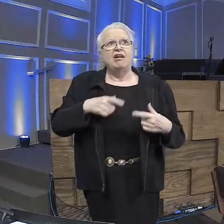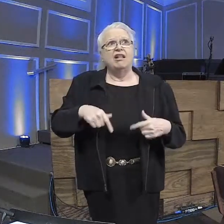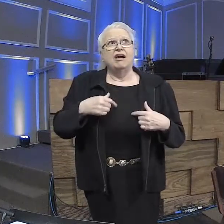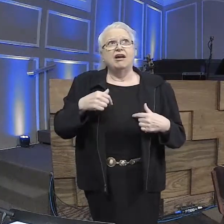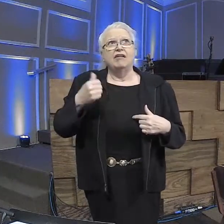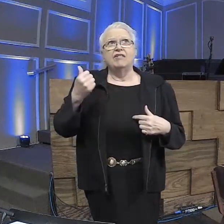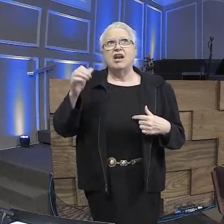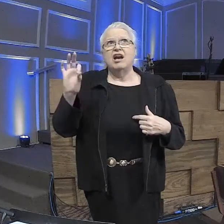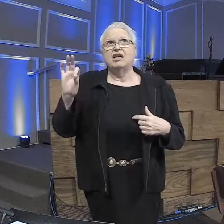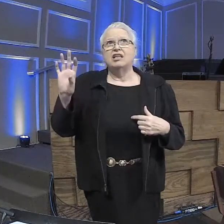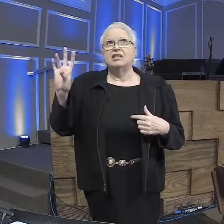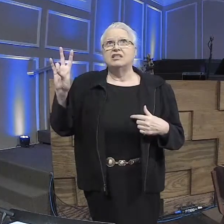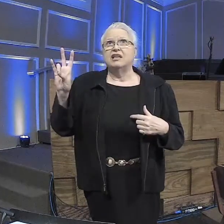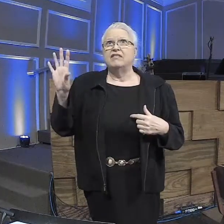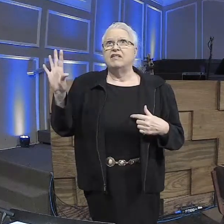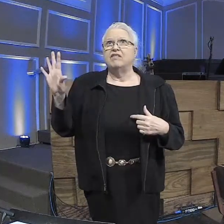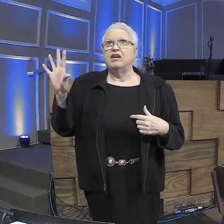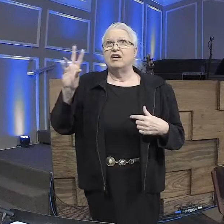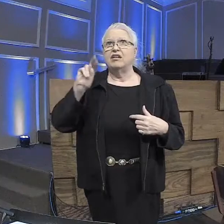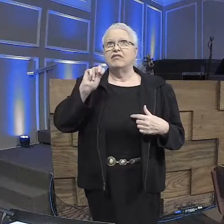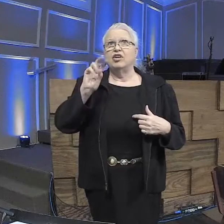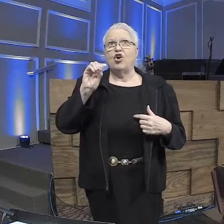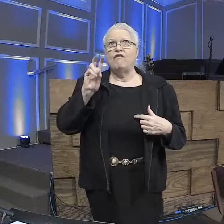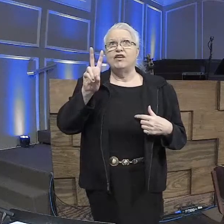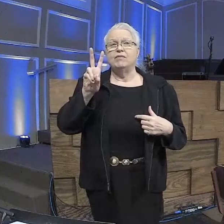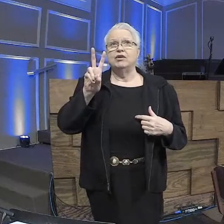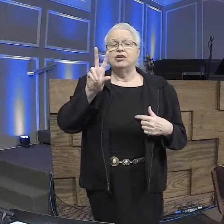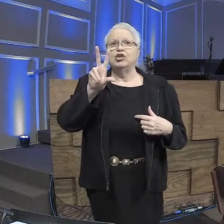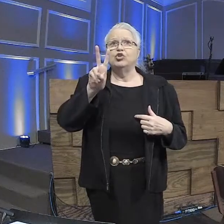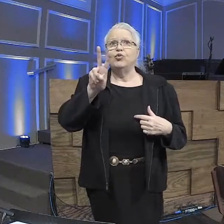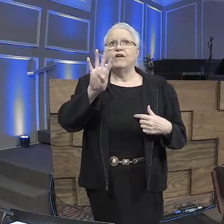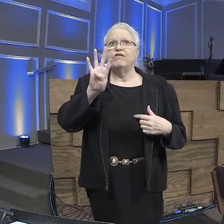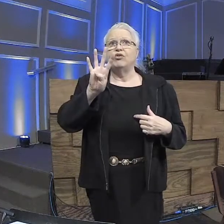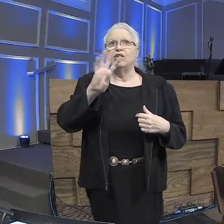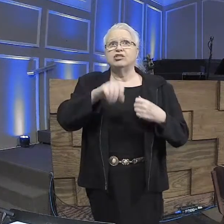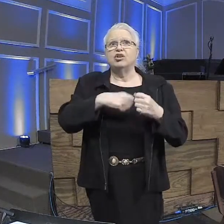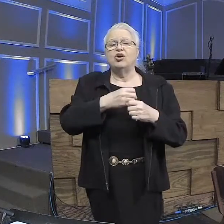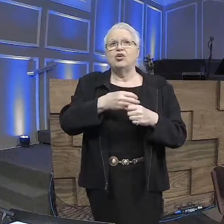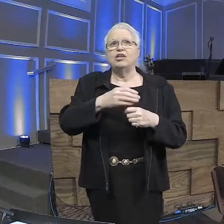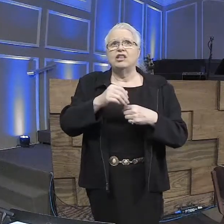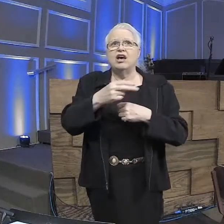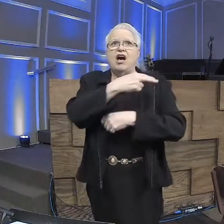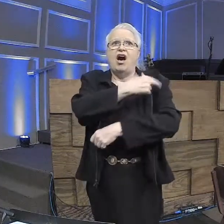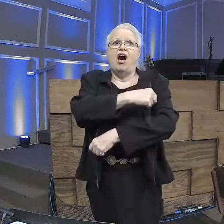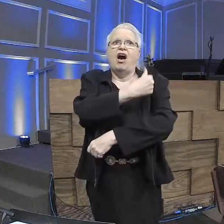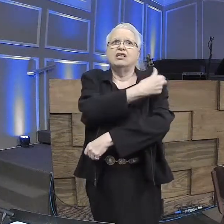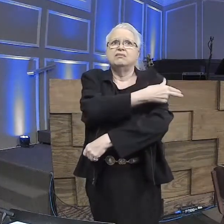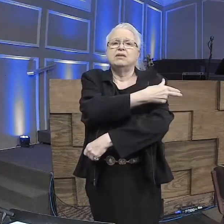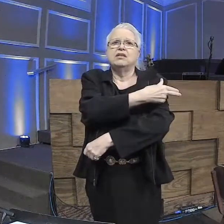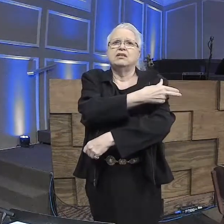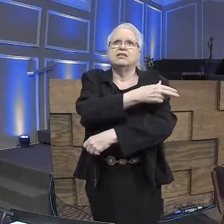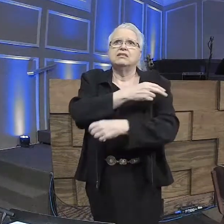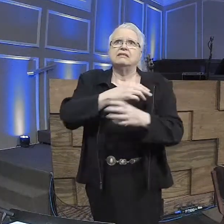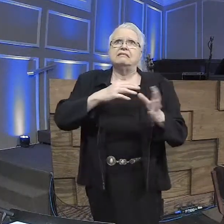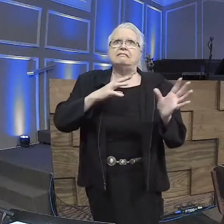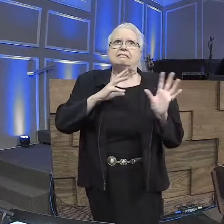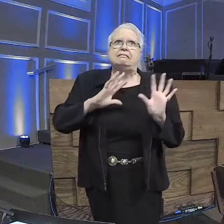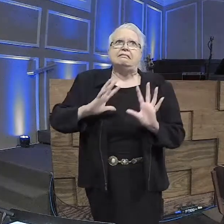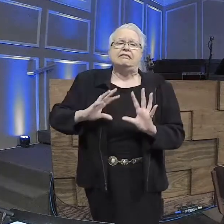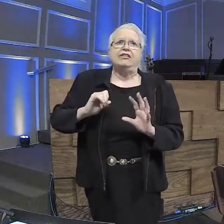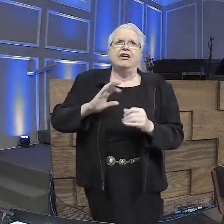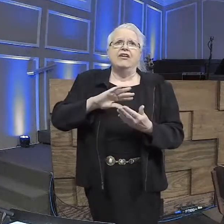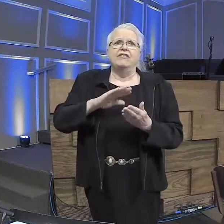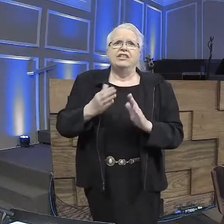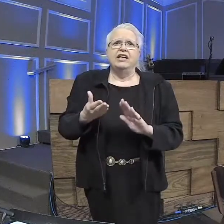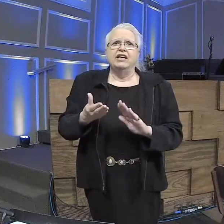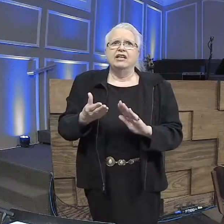1975, November of that year, 24-year-old young man in the hospital, convicted, fearful of death. I'd been